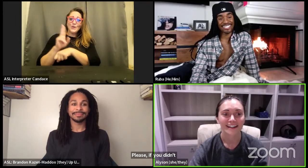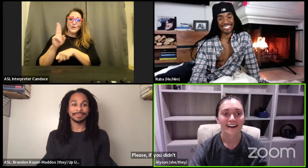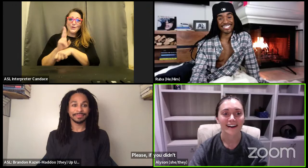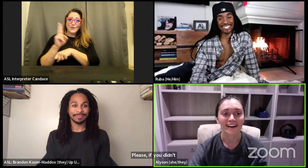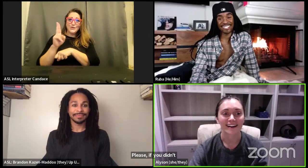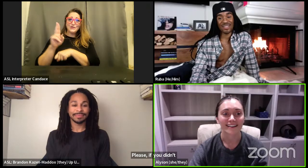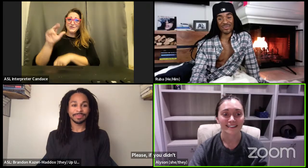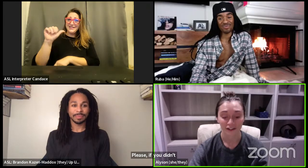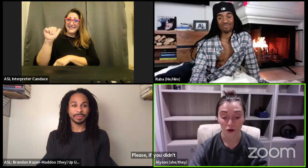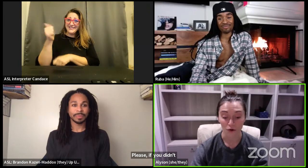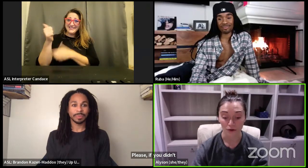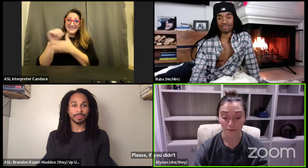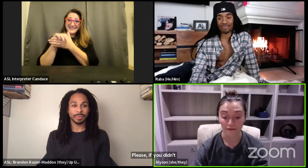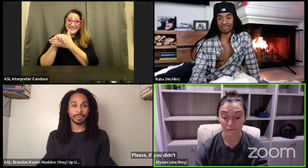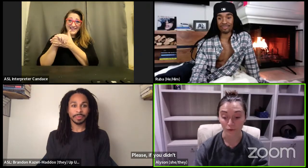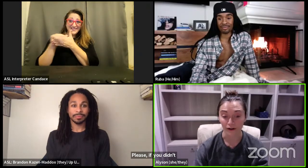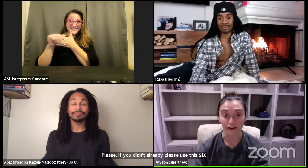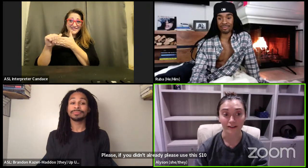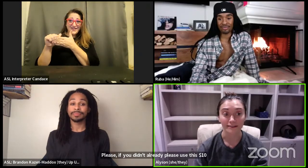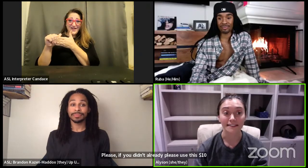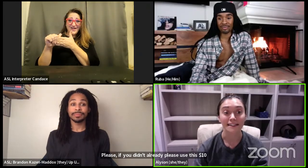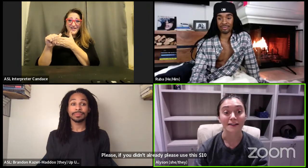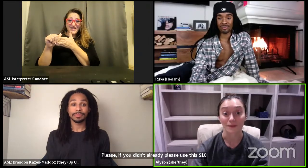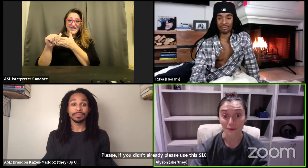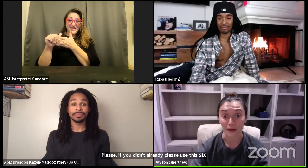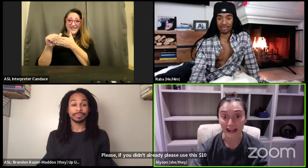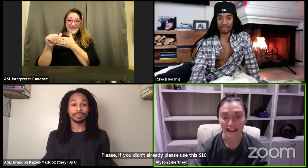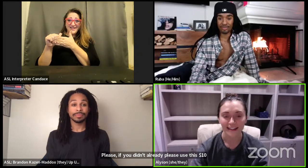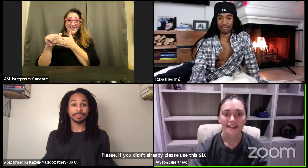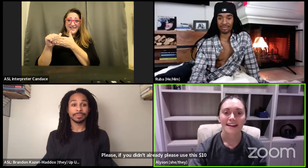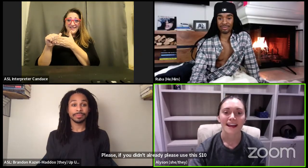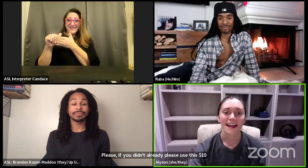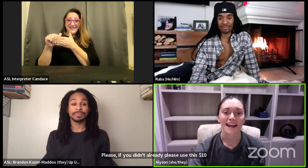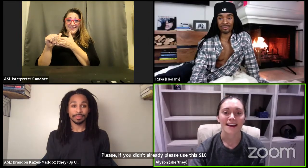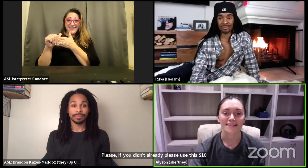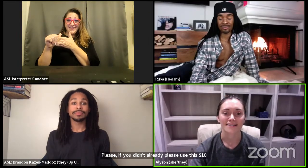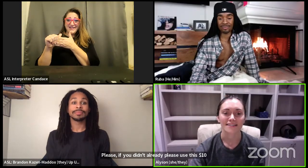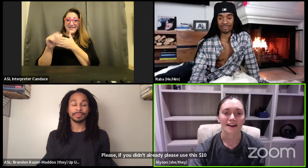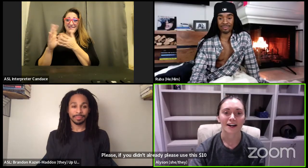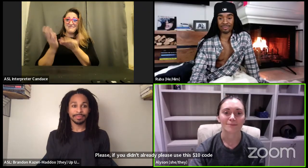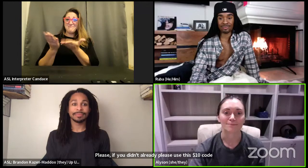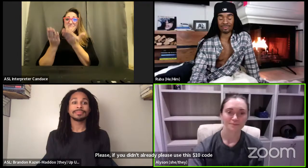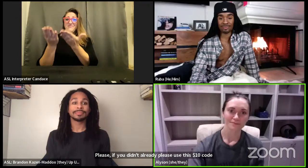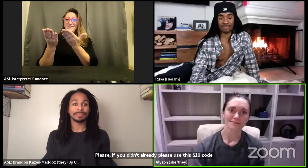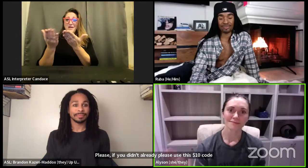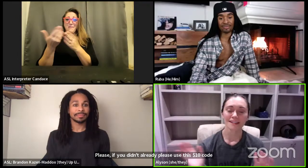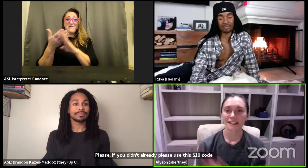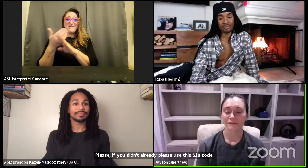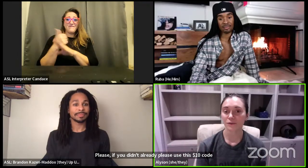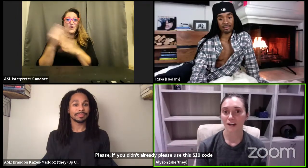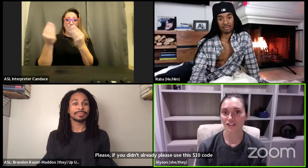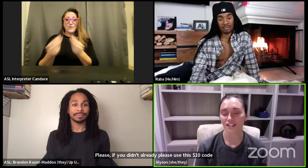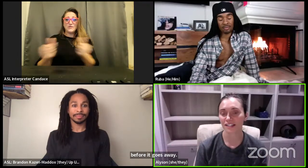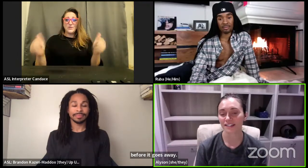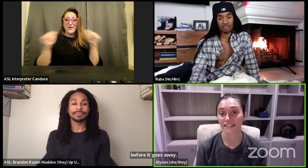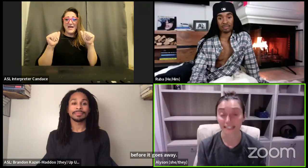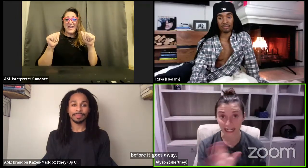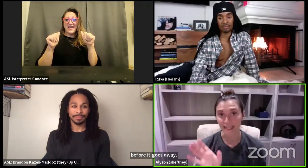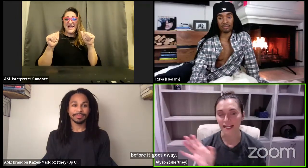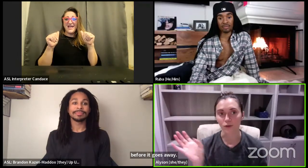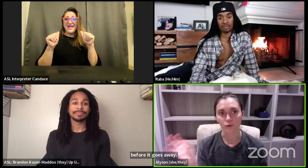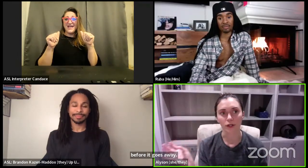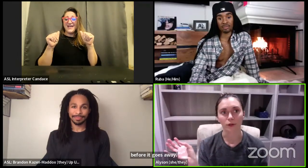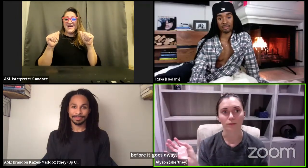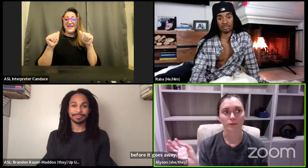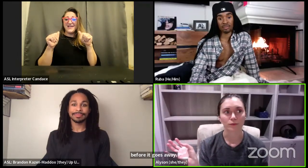$10 code before it goes away. And if you watched